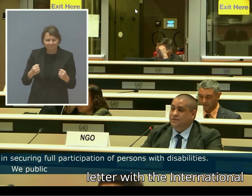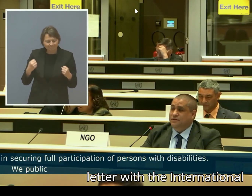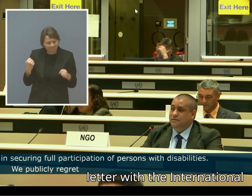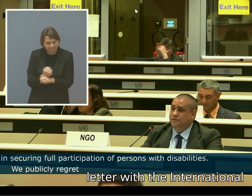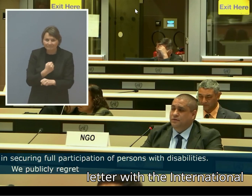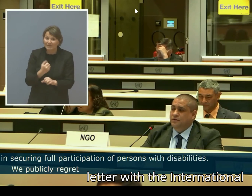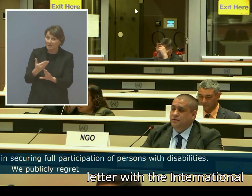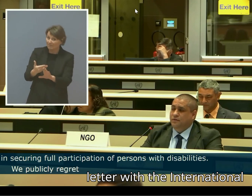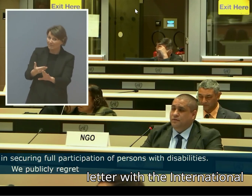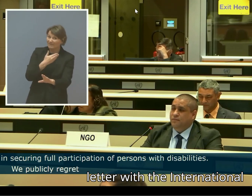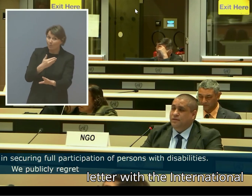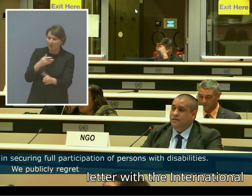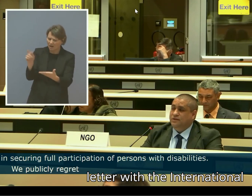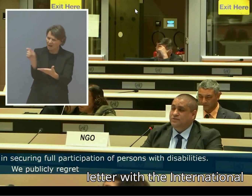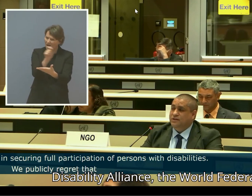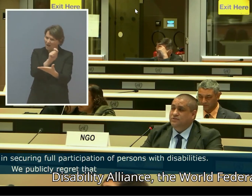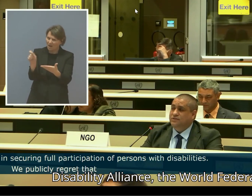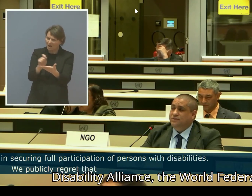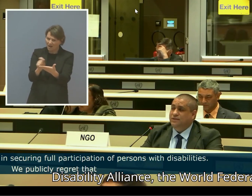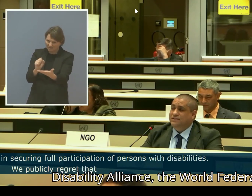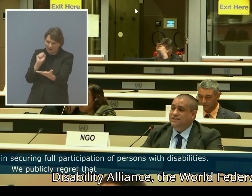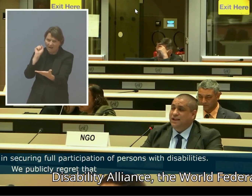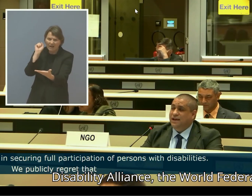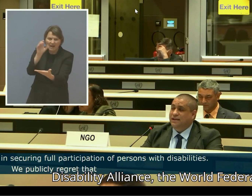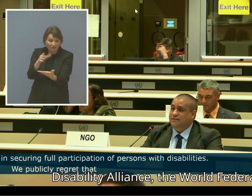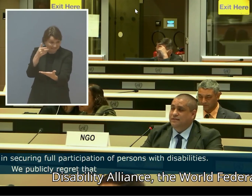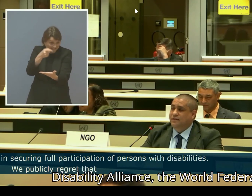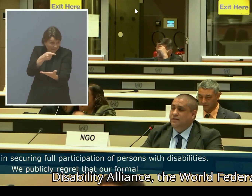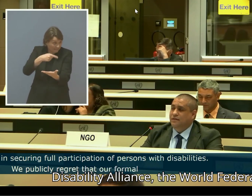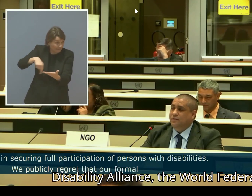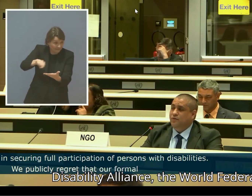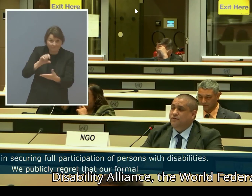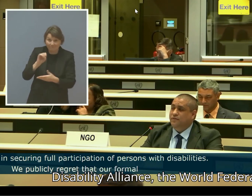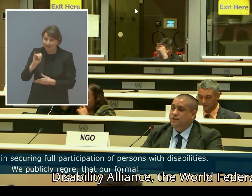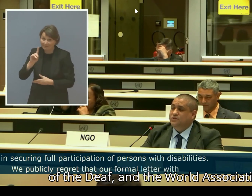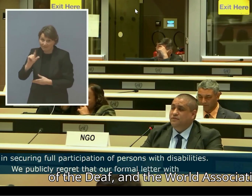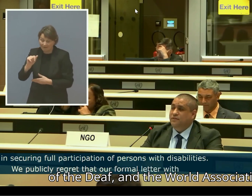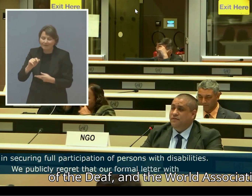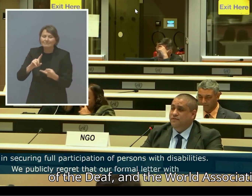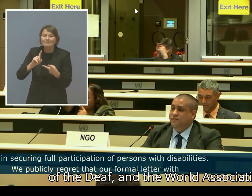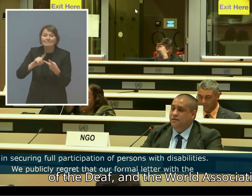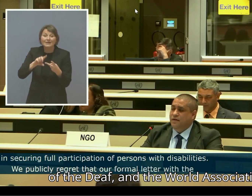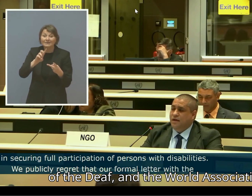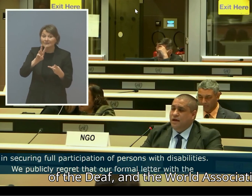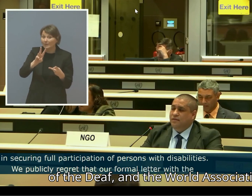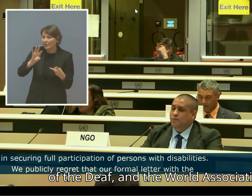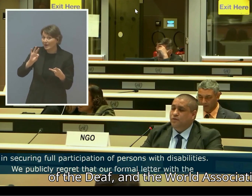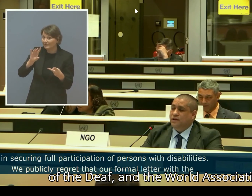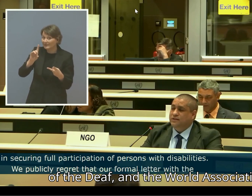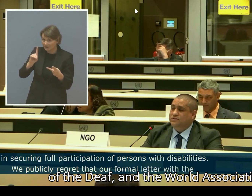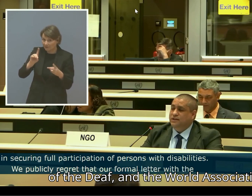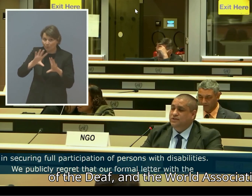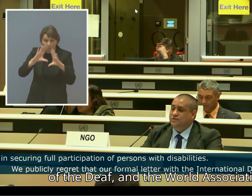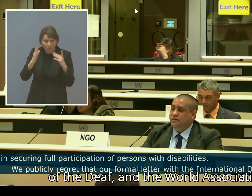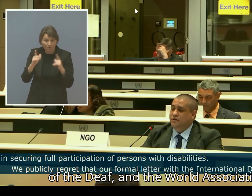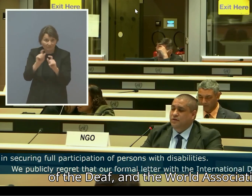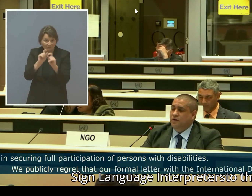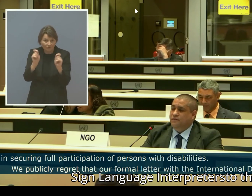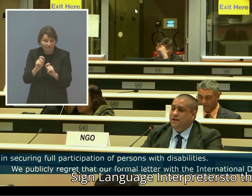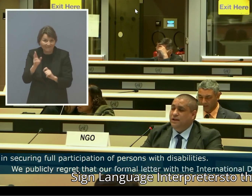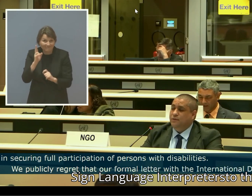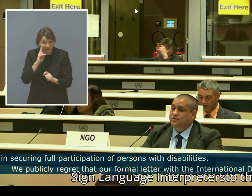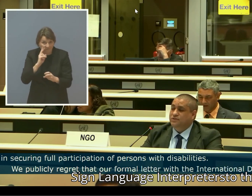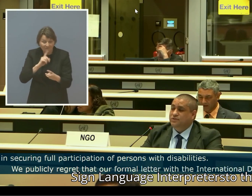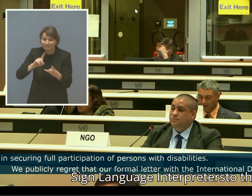letter with the International Disability Alliance, the World Federation of the Deaf, and the World Association of